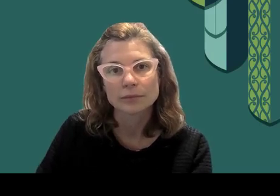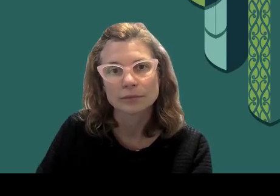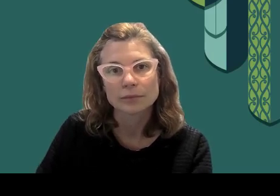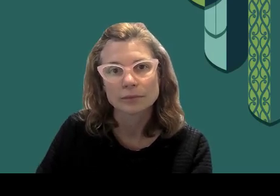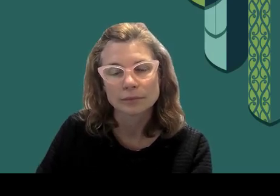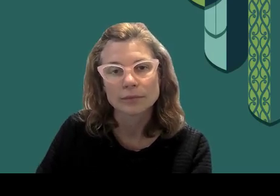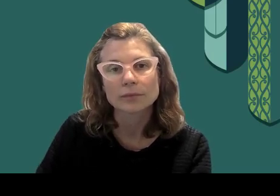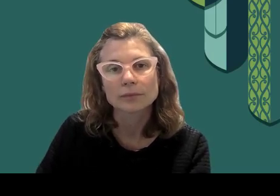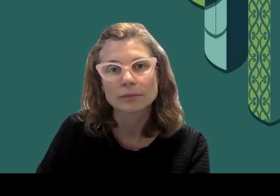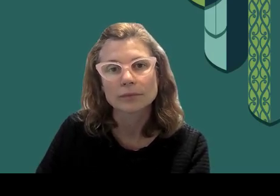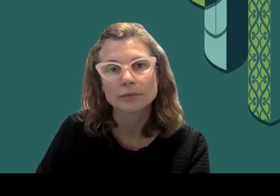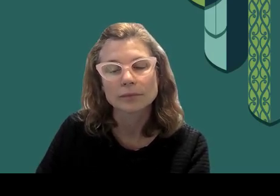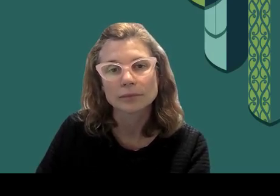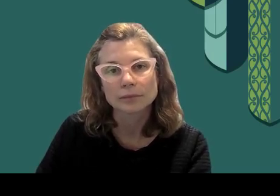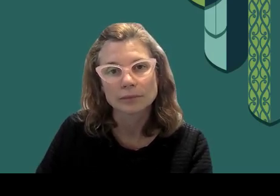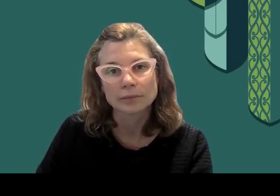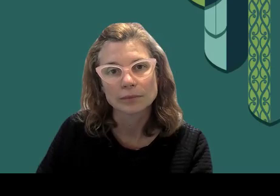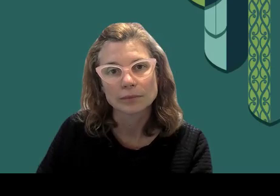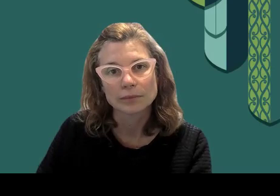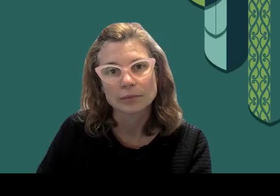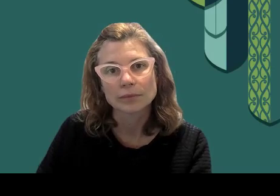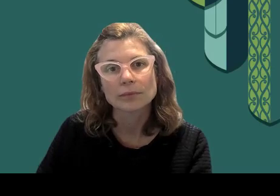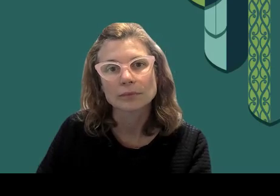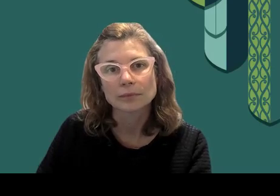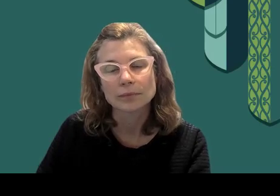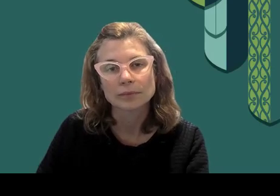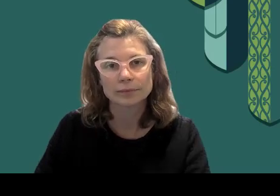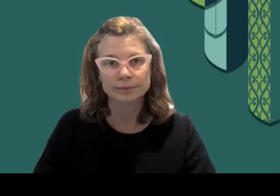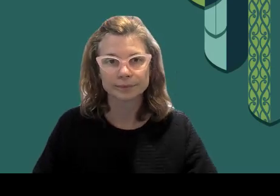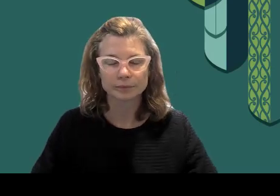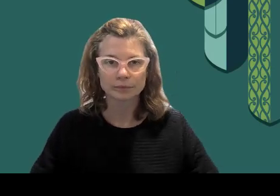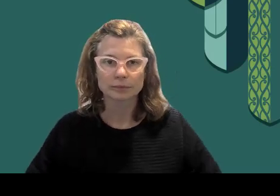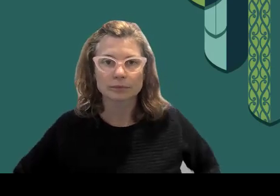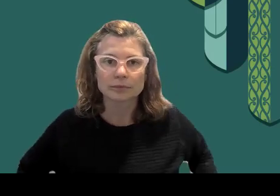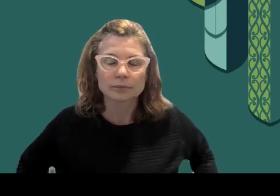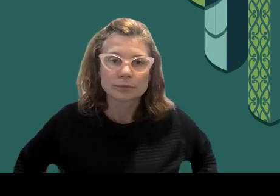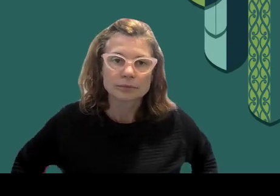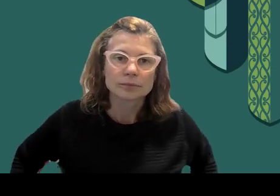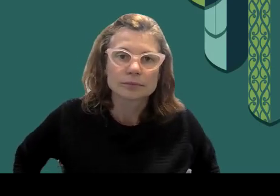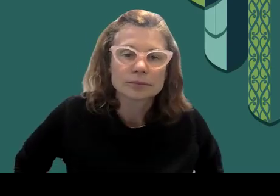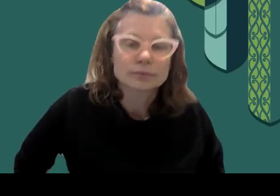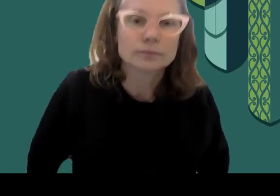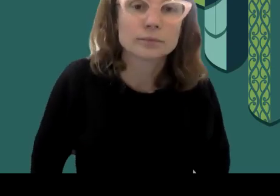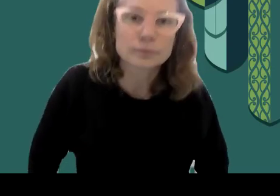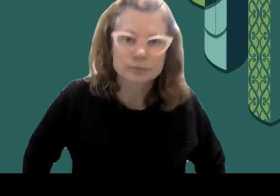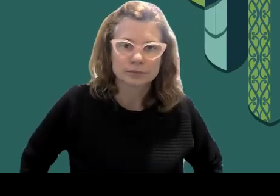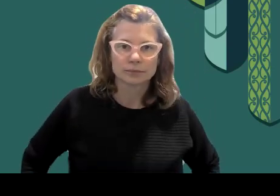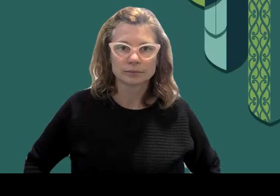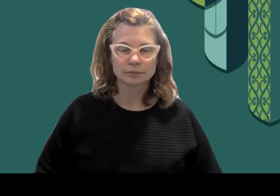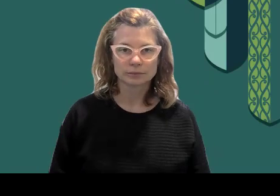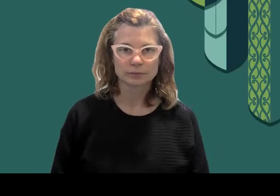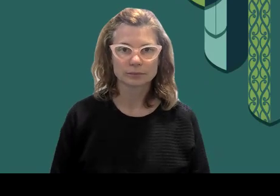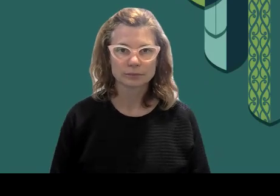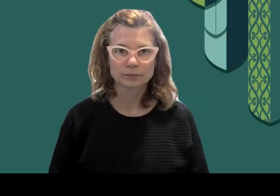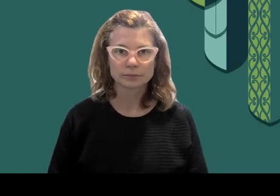having a conversation with. And that person is doing 100%, working to 100% of the capacity that they know how to